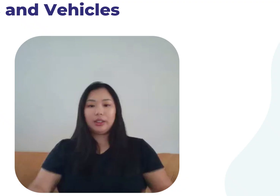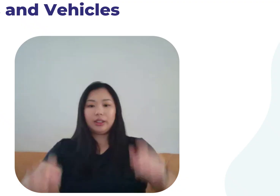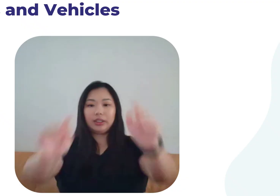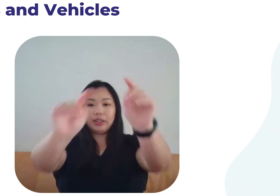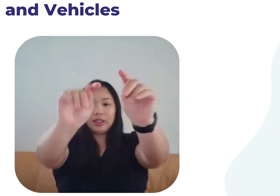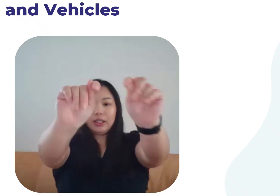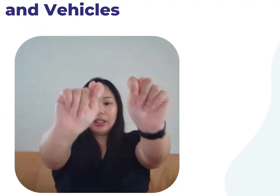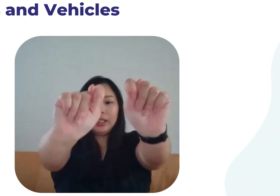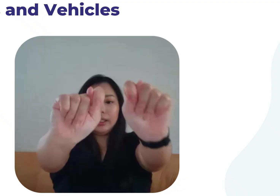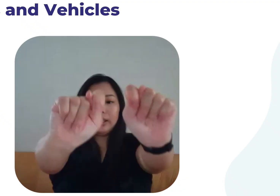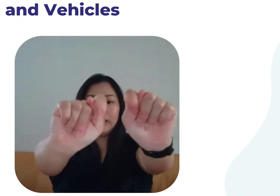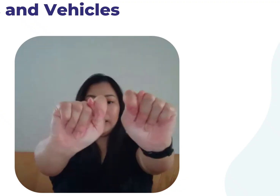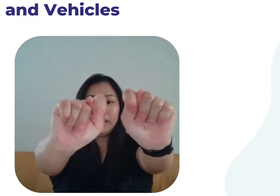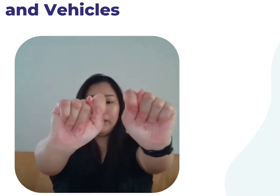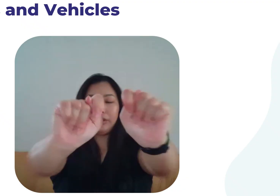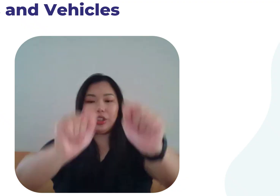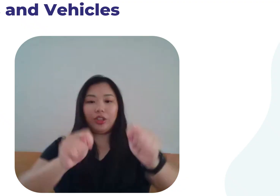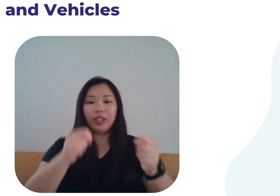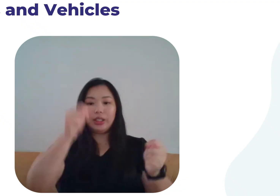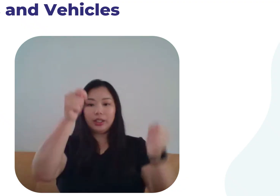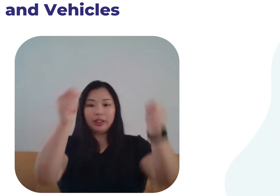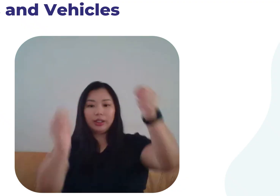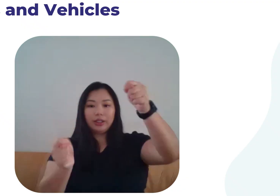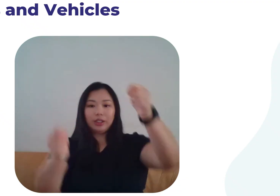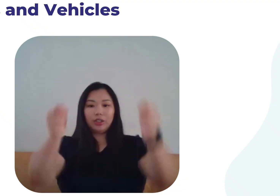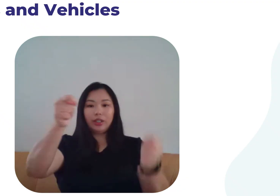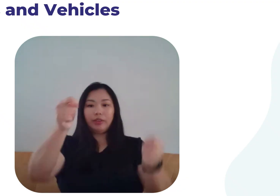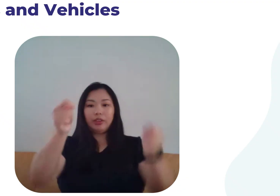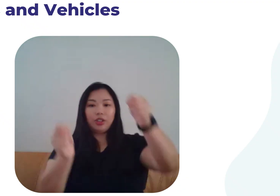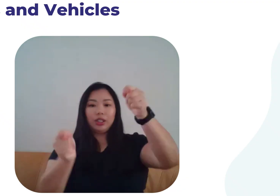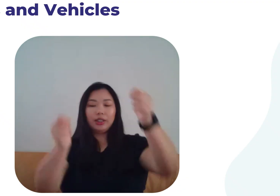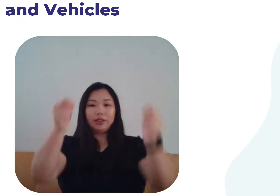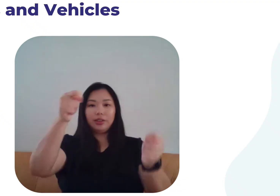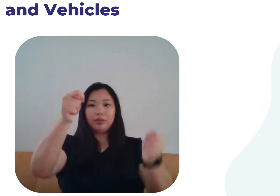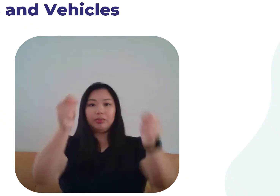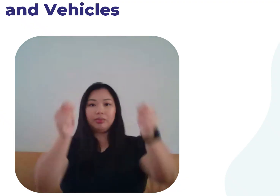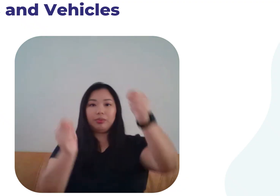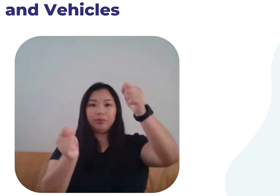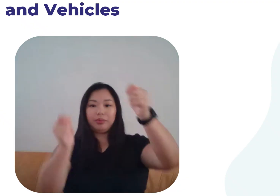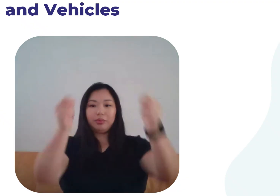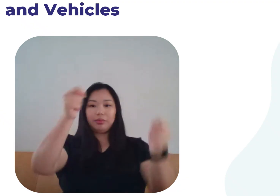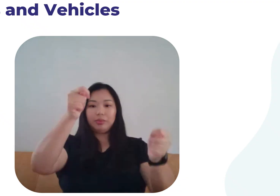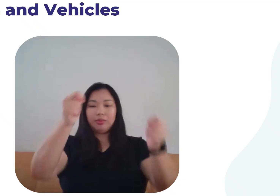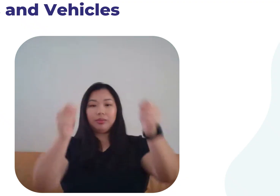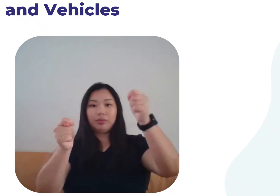Truck, T for truck, drive the truck.